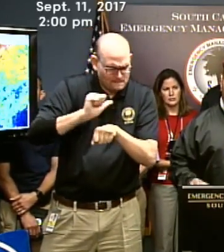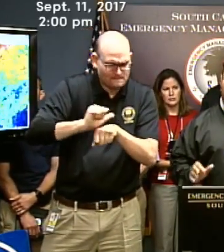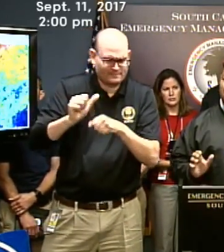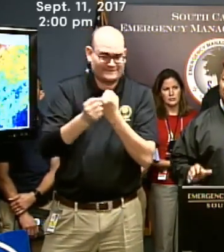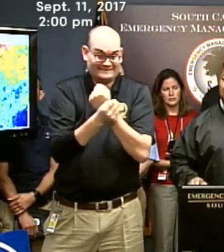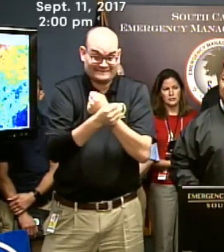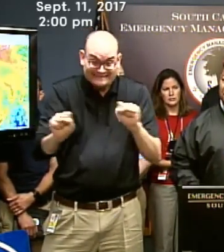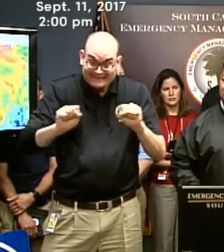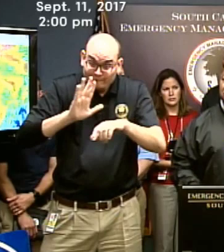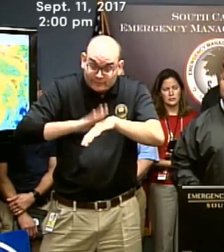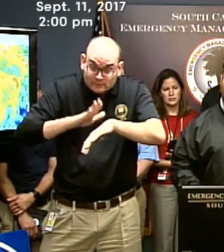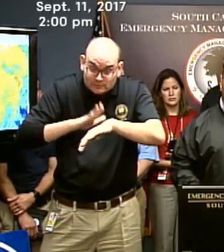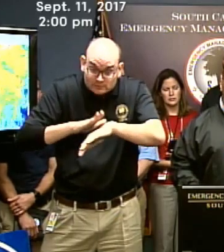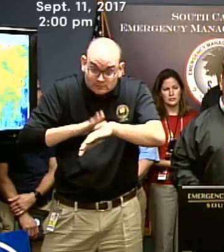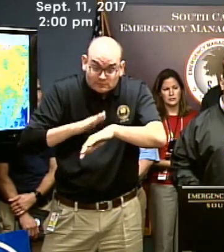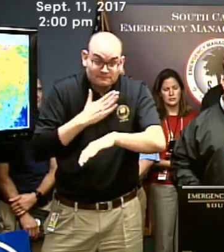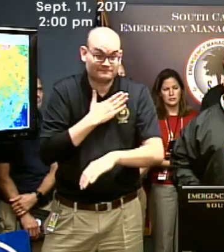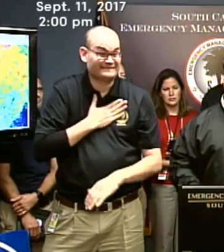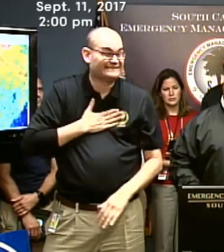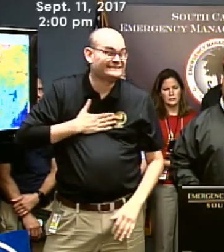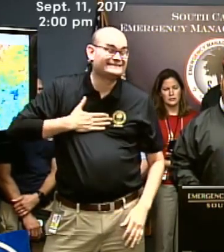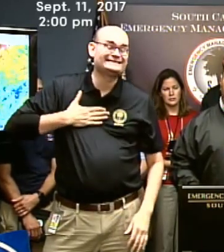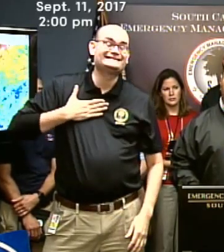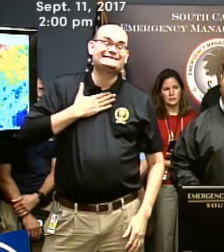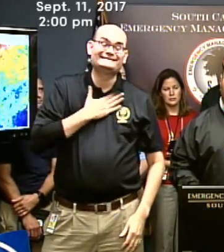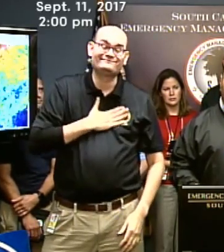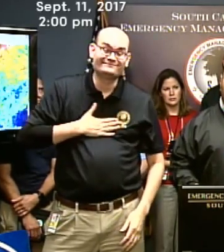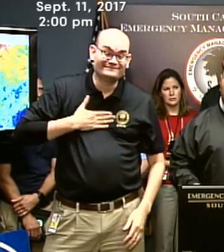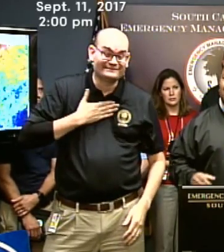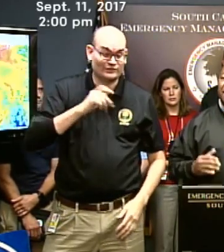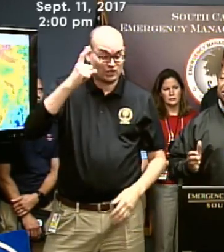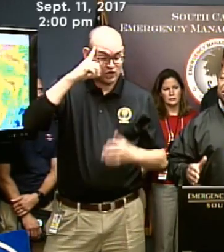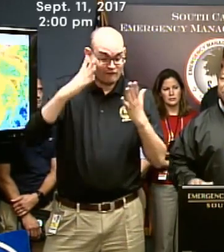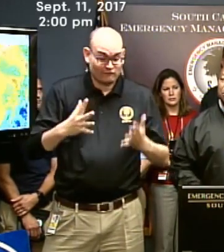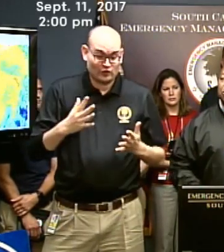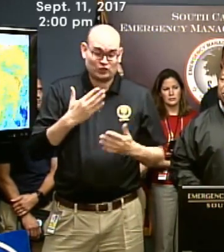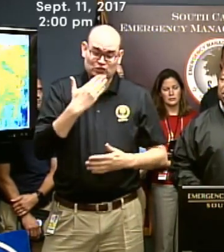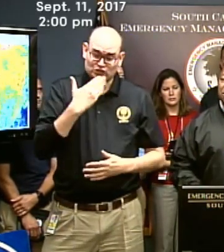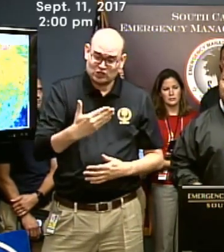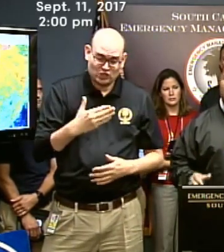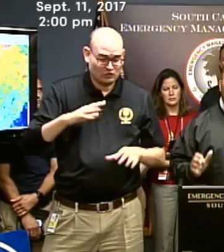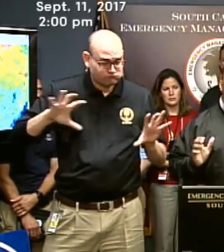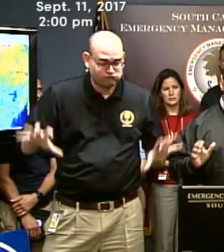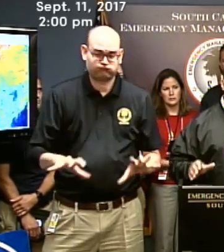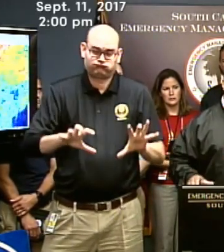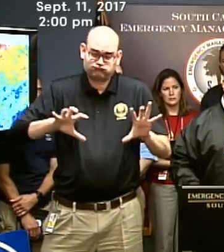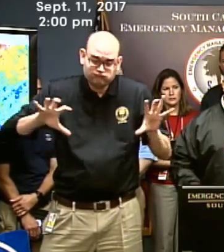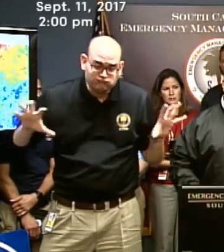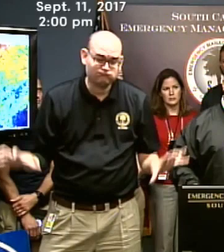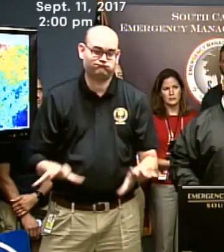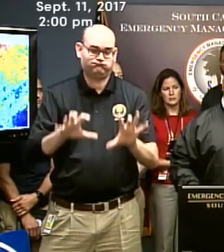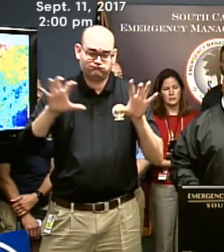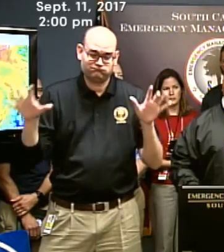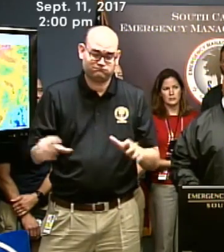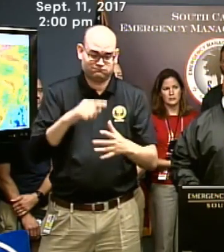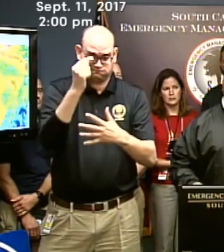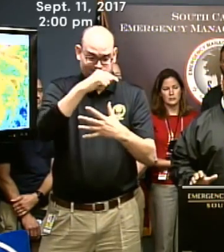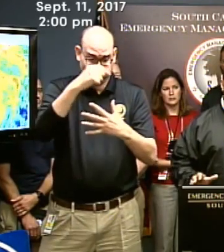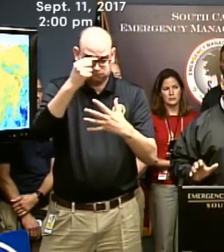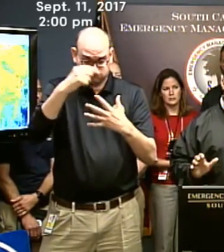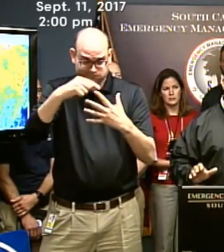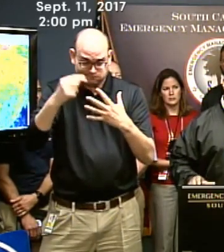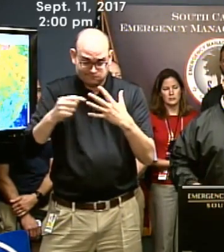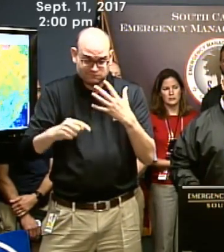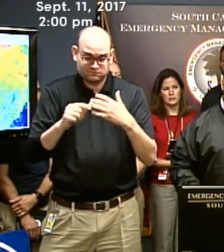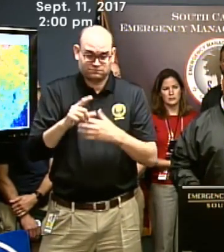would like to mention a couple of things. The governor did a great job highlighting some of those things. One other area,